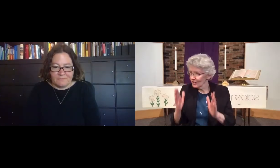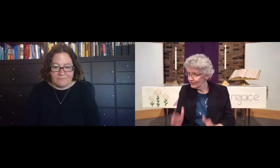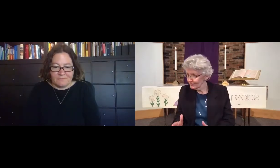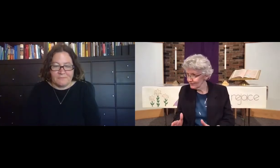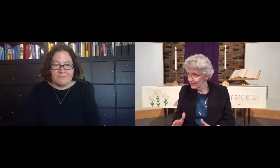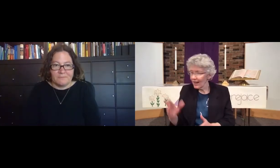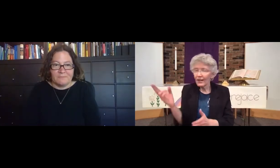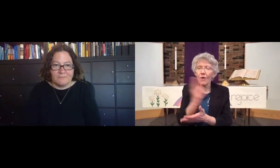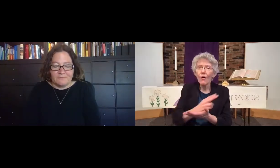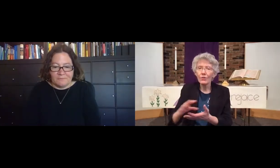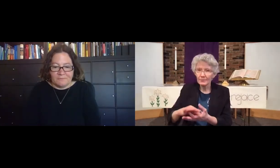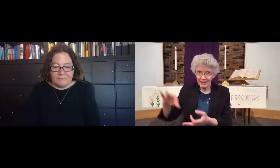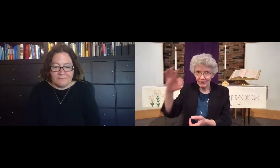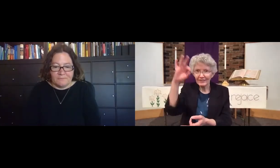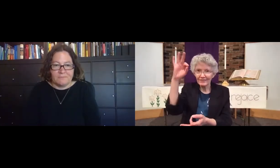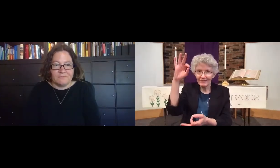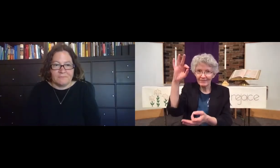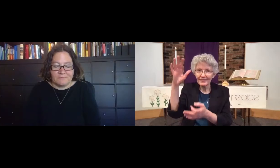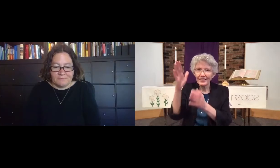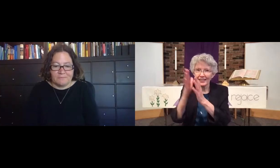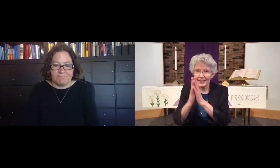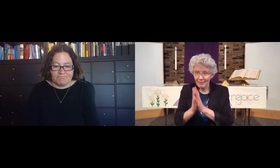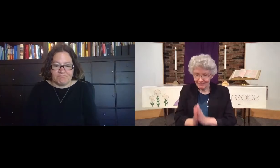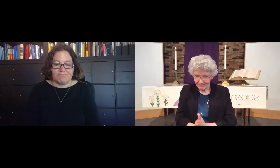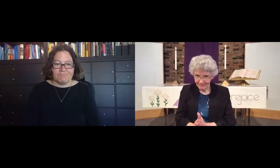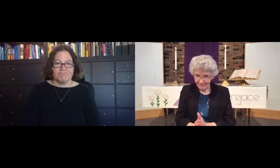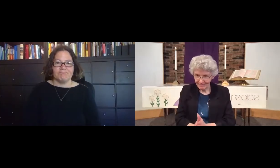Savior, and the Holy Spirit. Amen.